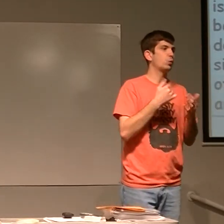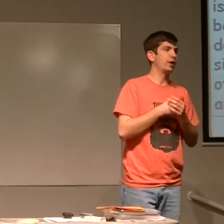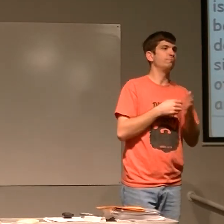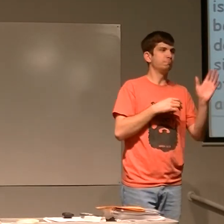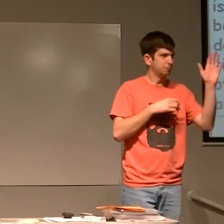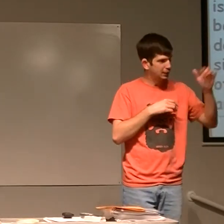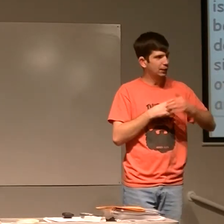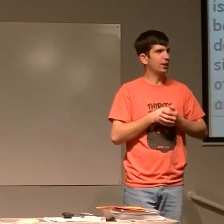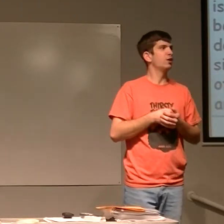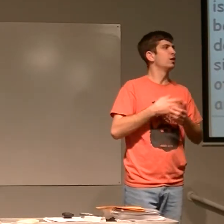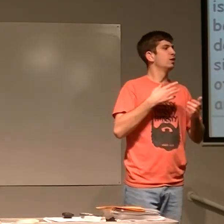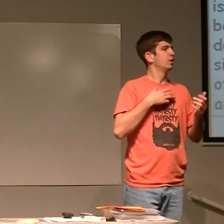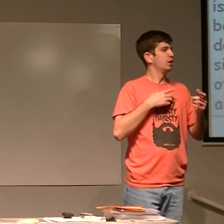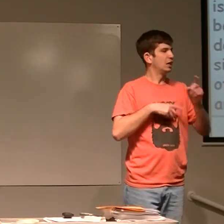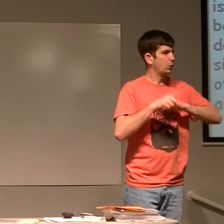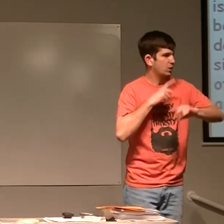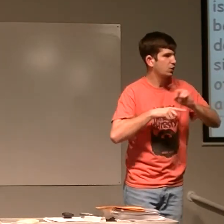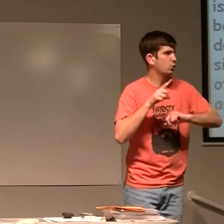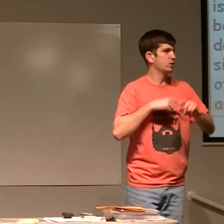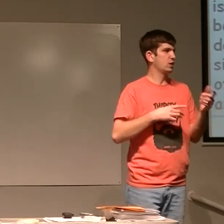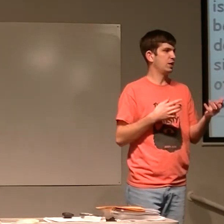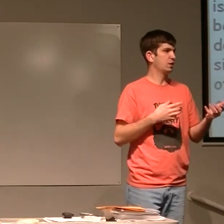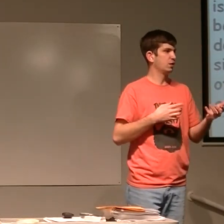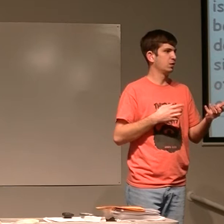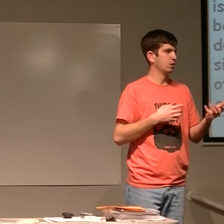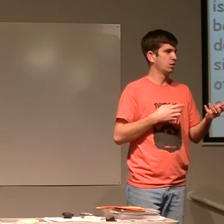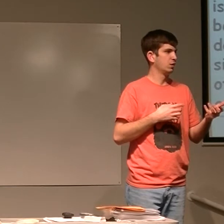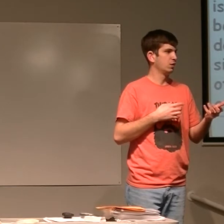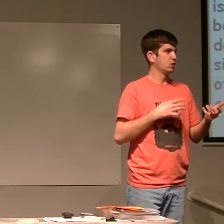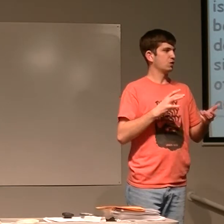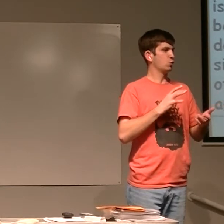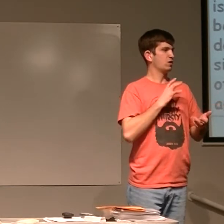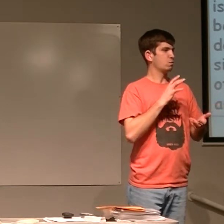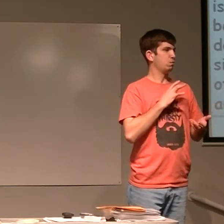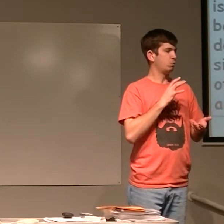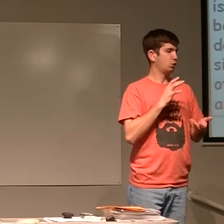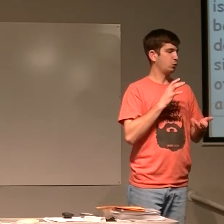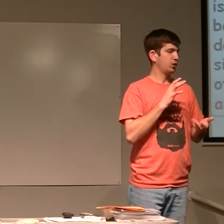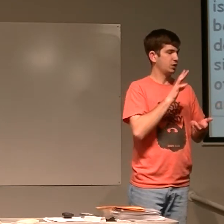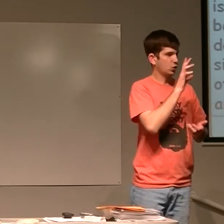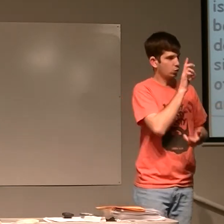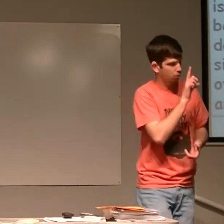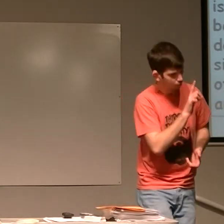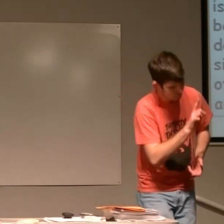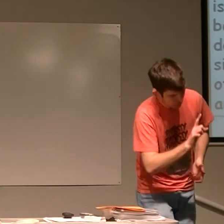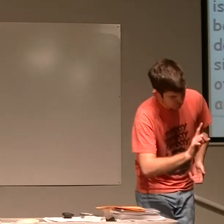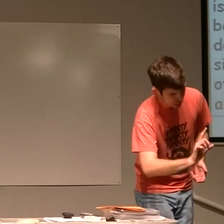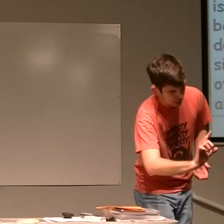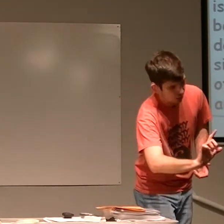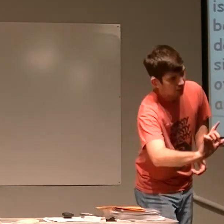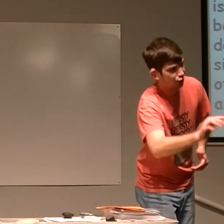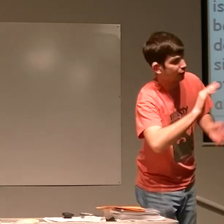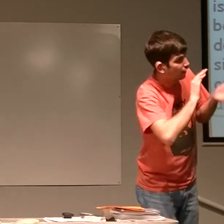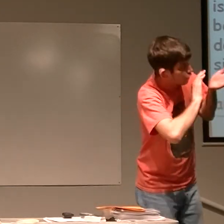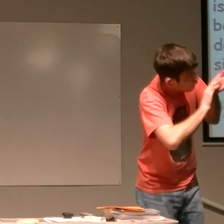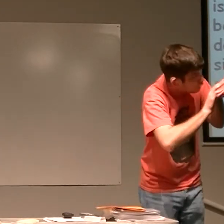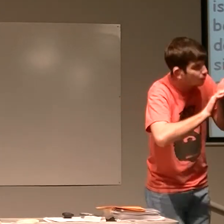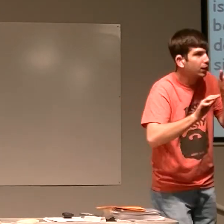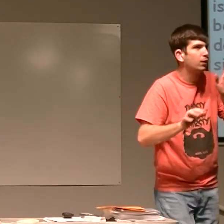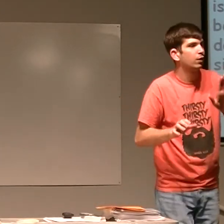wait, see you later, and then we continue on signing. And so it's appropriate to bow your head down and just say, excuse me,